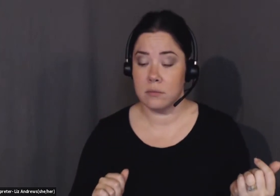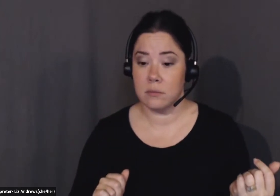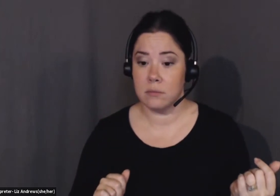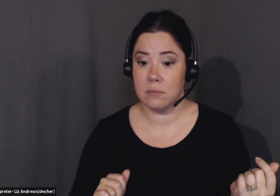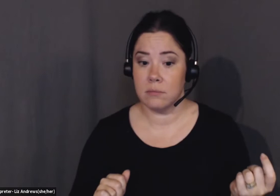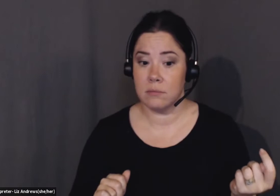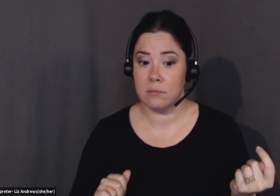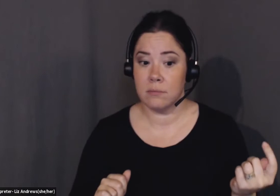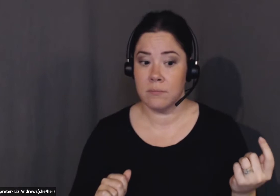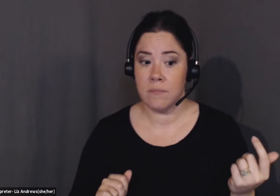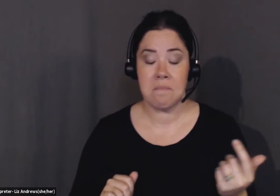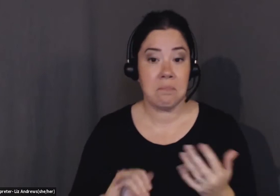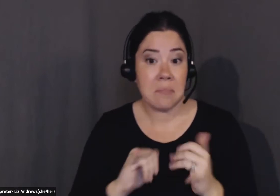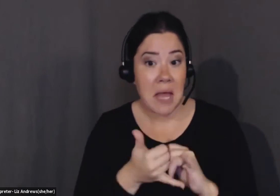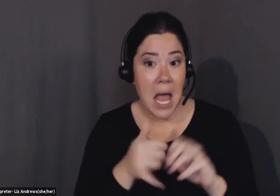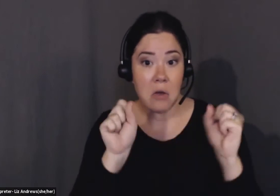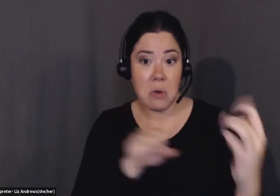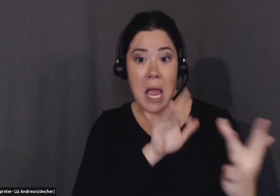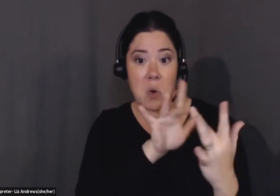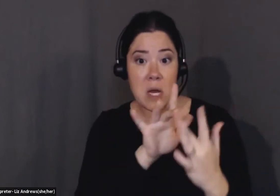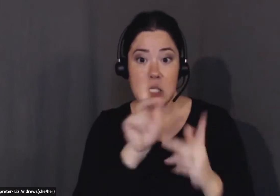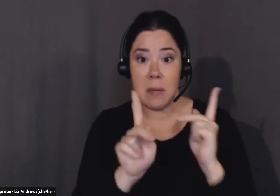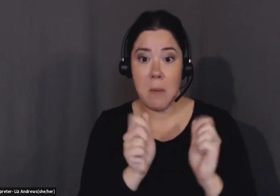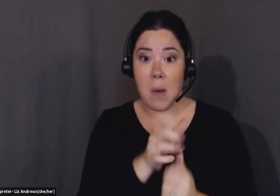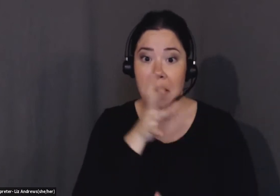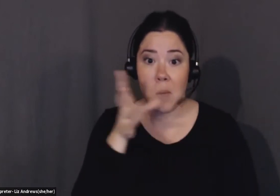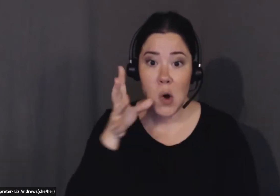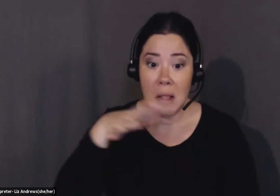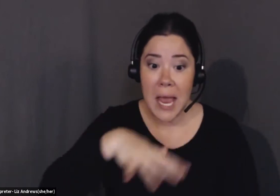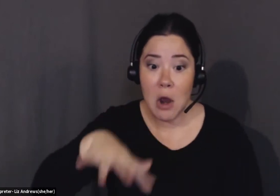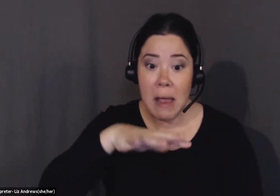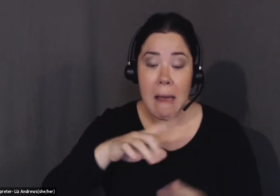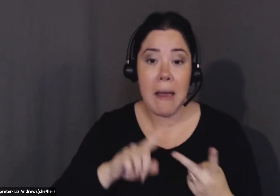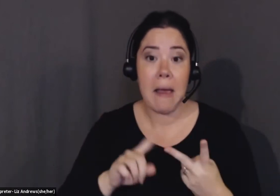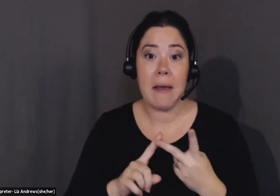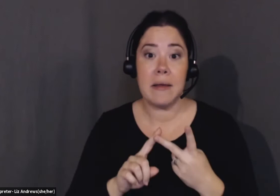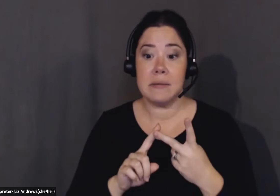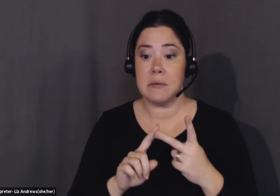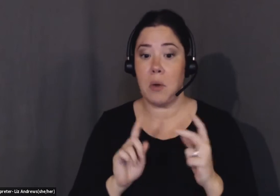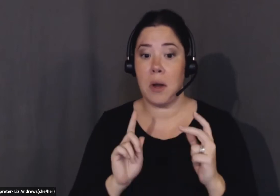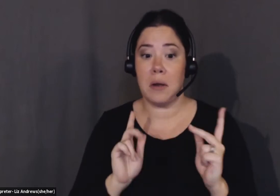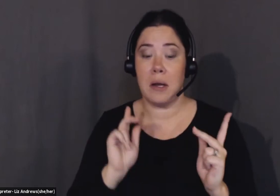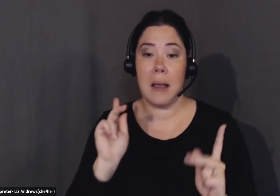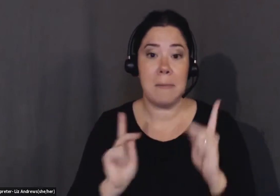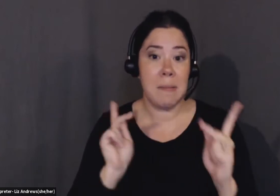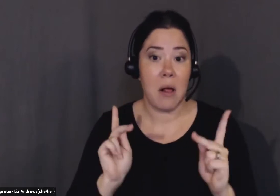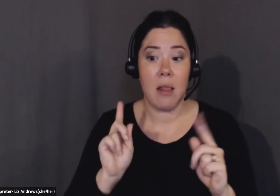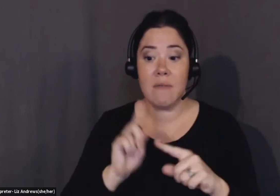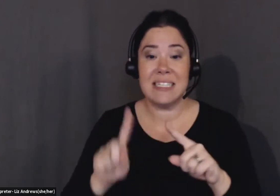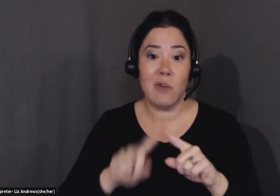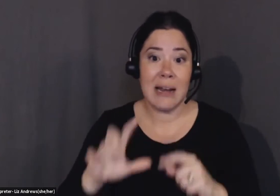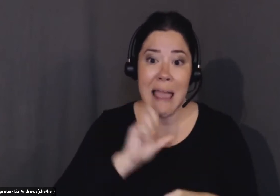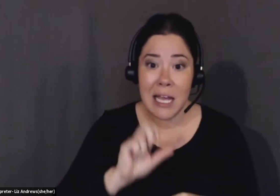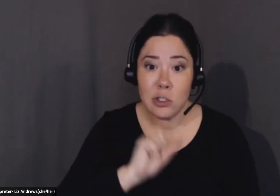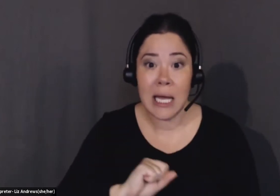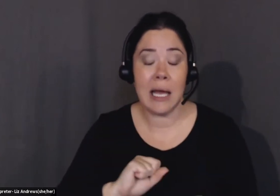How you might reach out to people in rural areas or people of different ages,